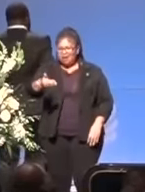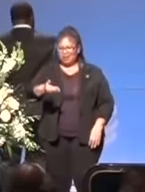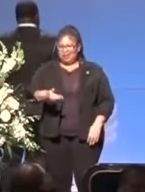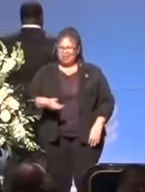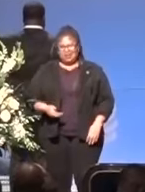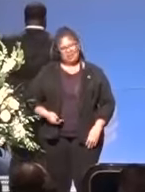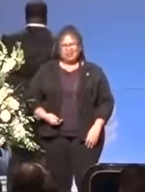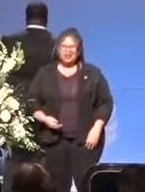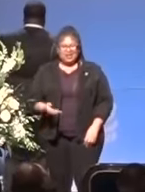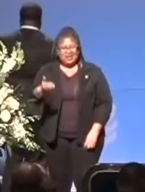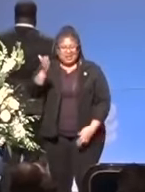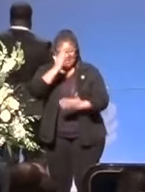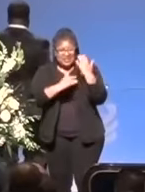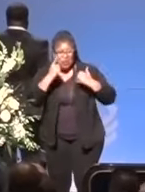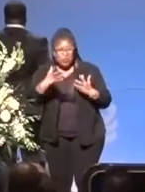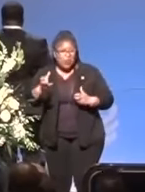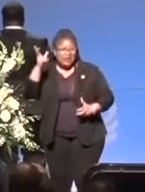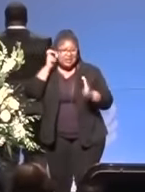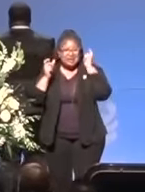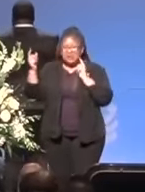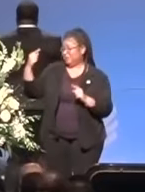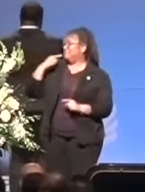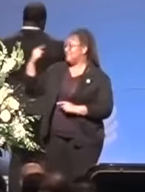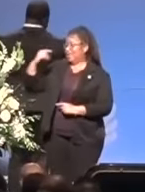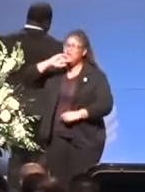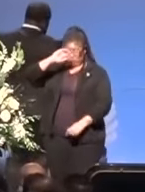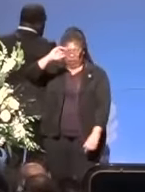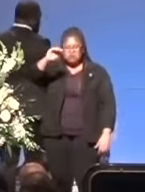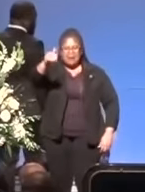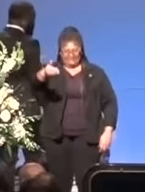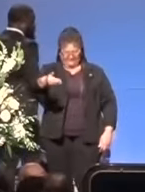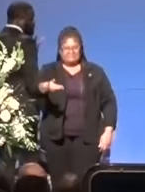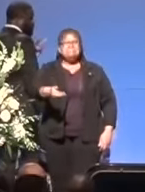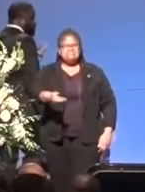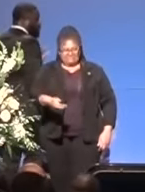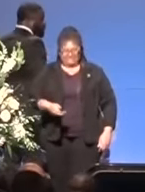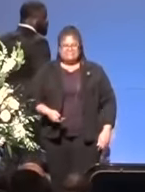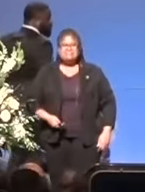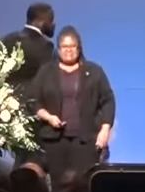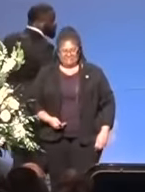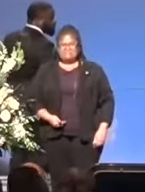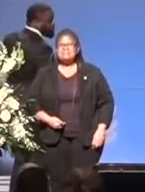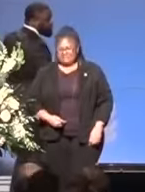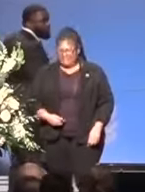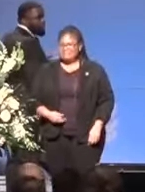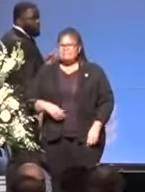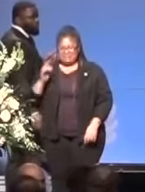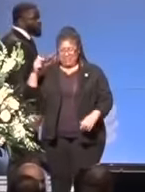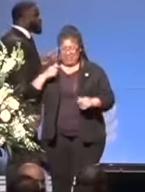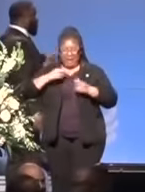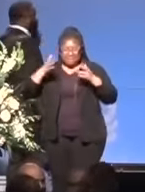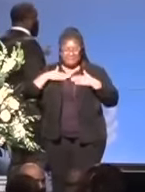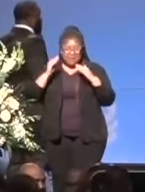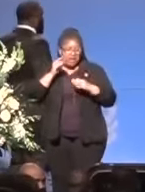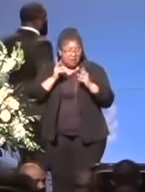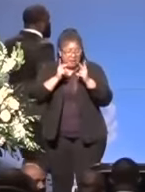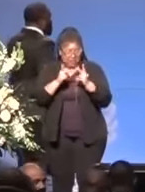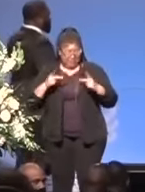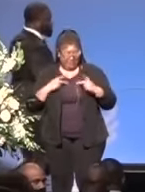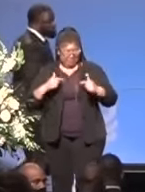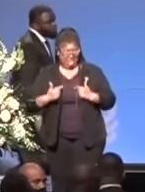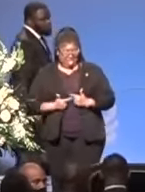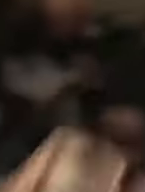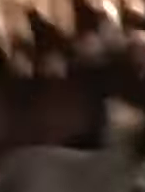Does somebody want to hear him say welcome? I'm getting my house in order today.